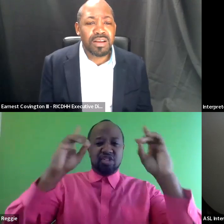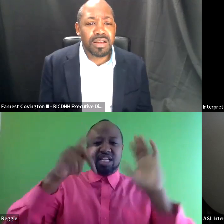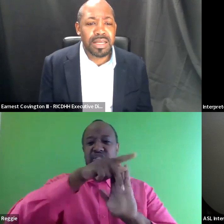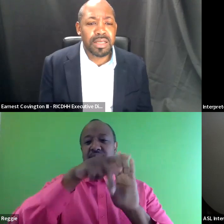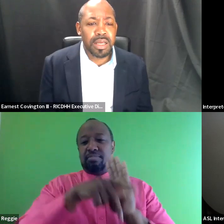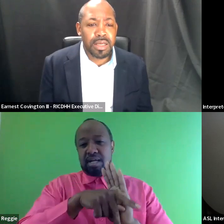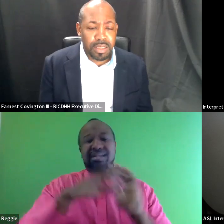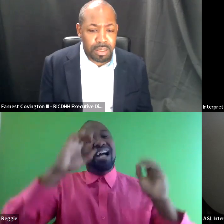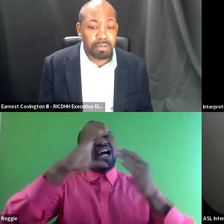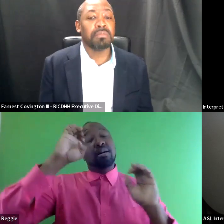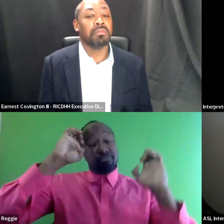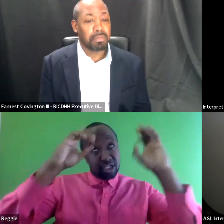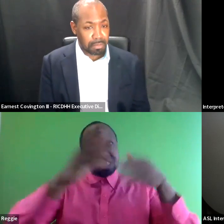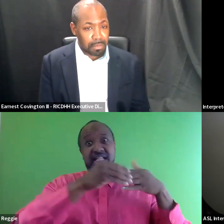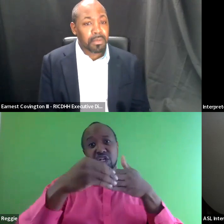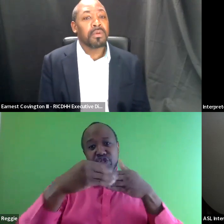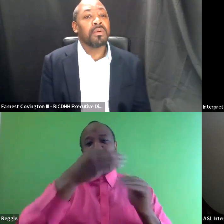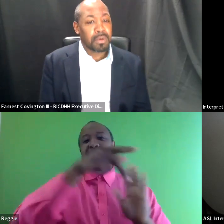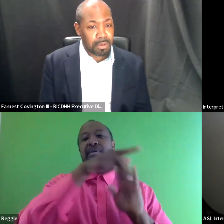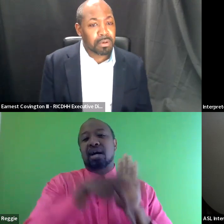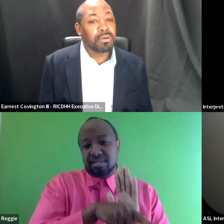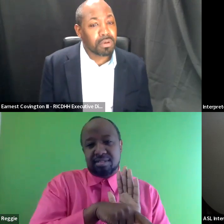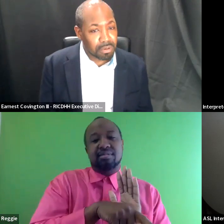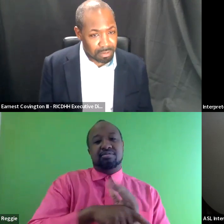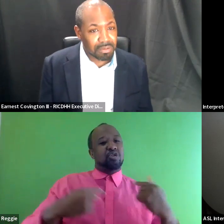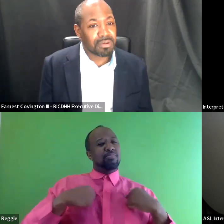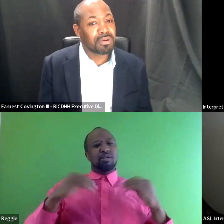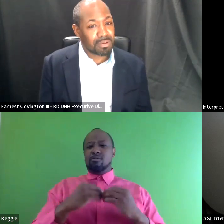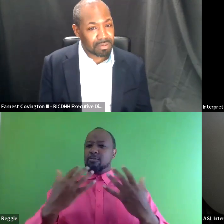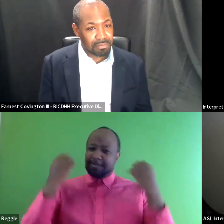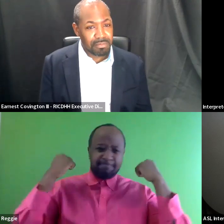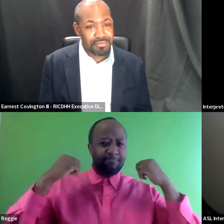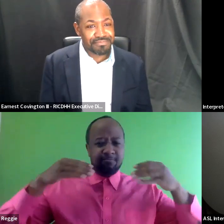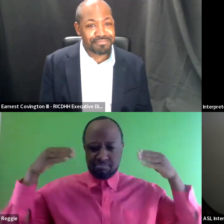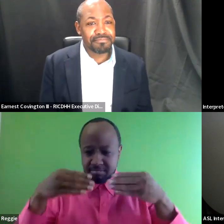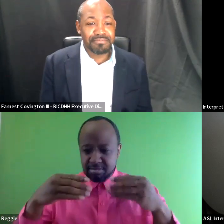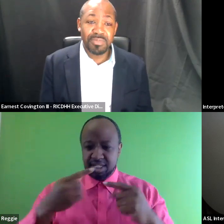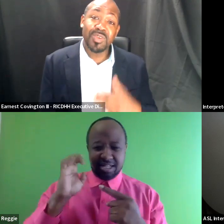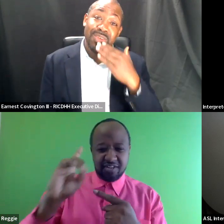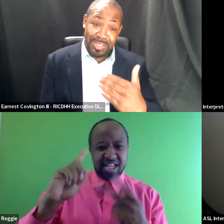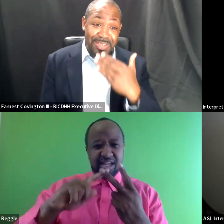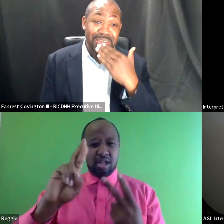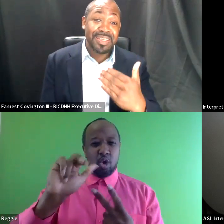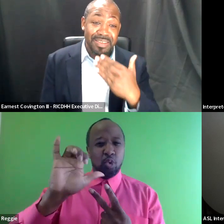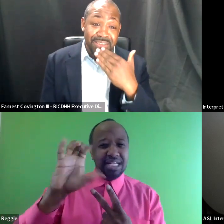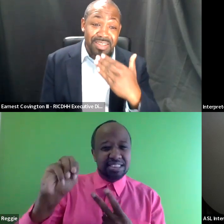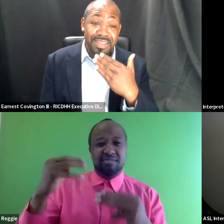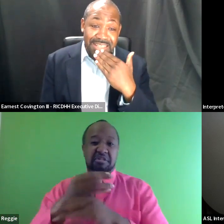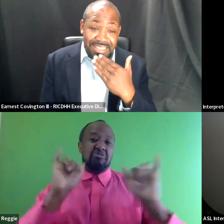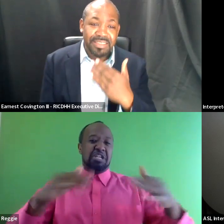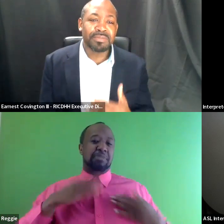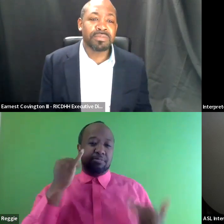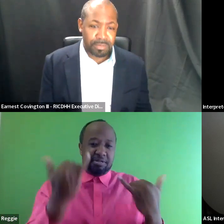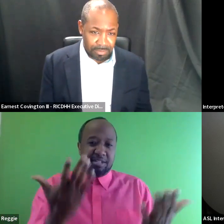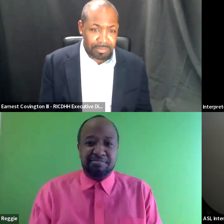PhD. Now I'm studying educational policy. Educational leadership policy is its formal name. And I'm